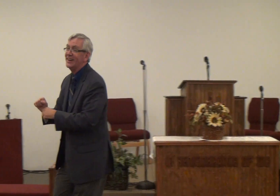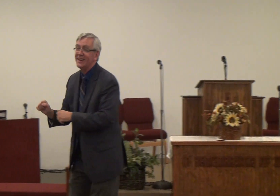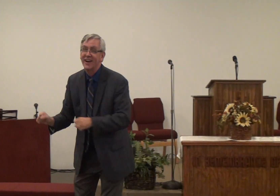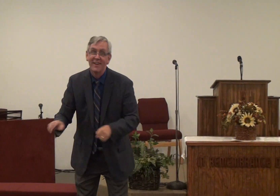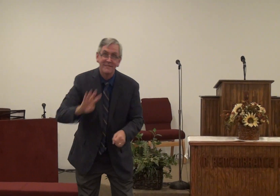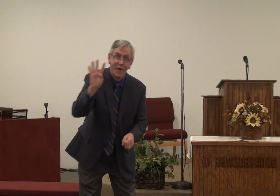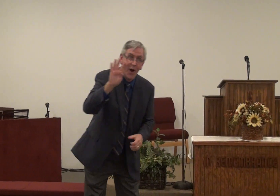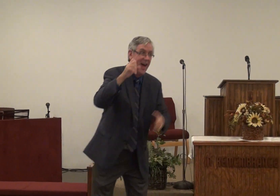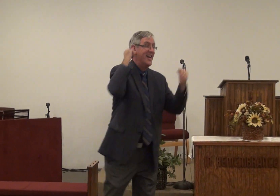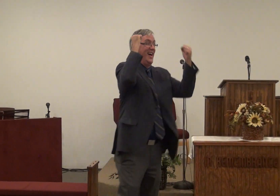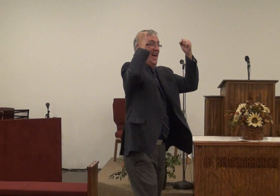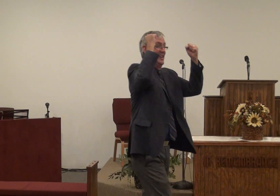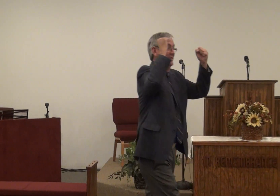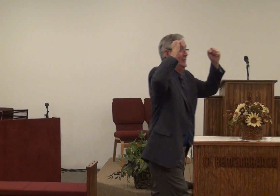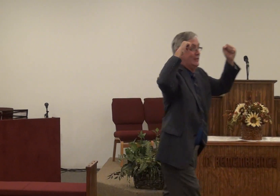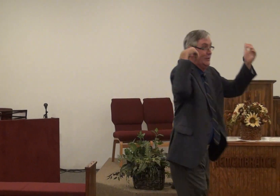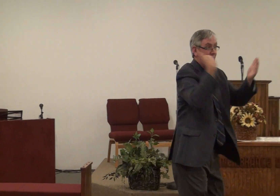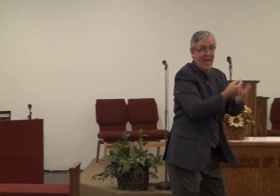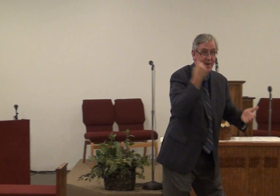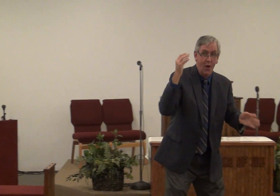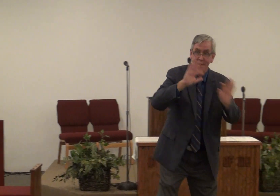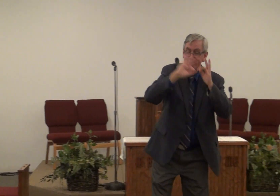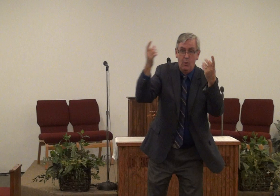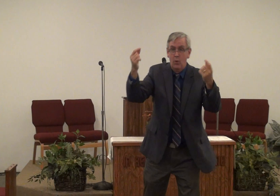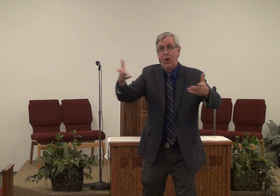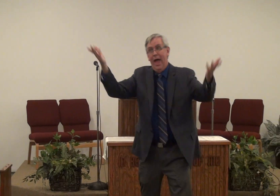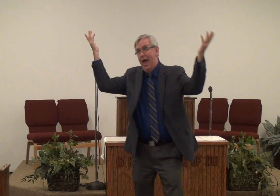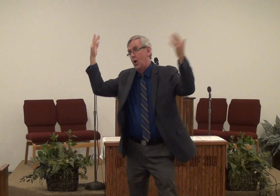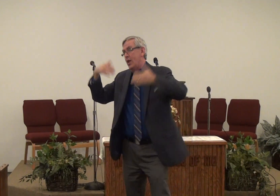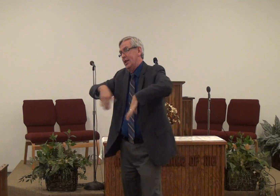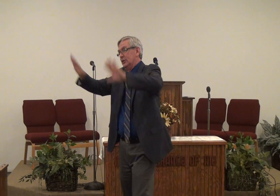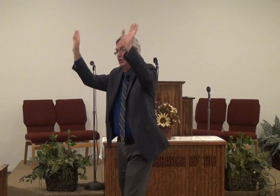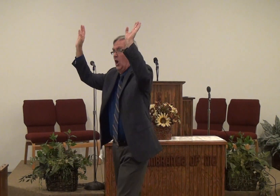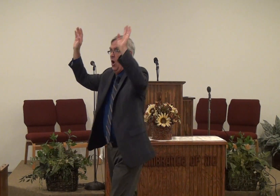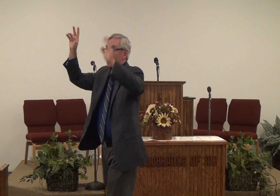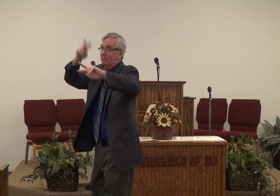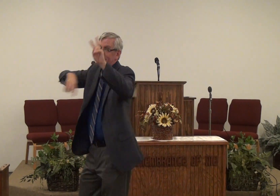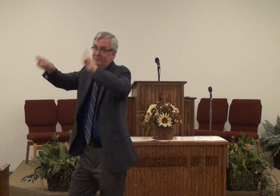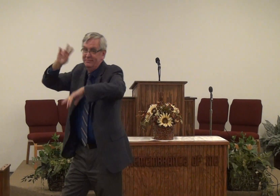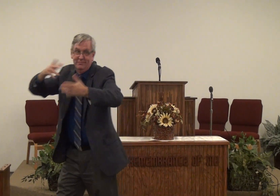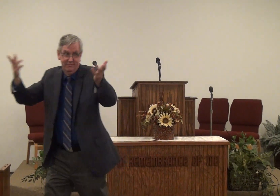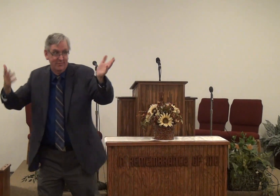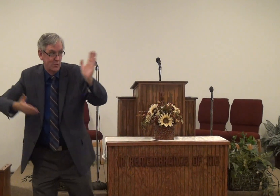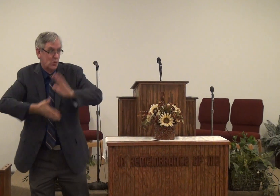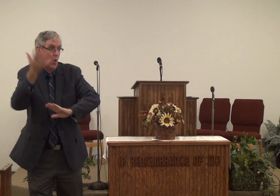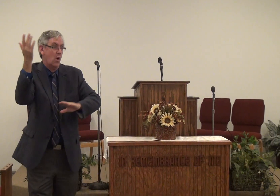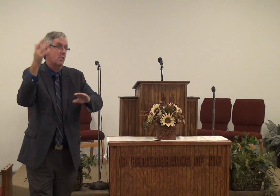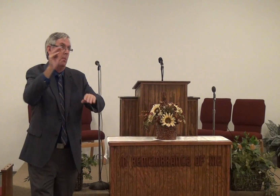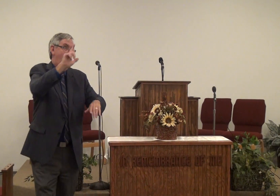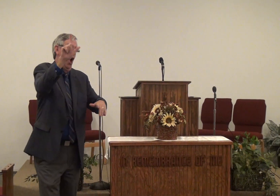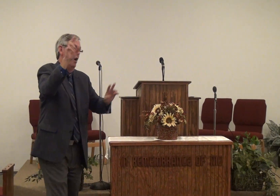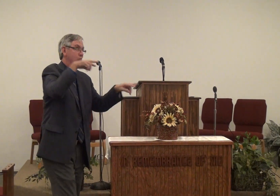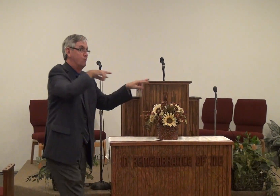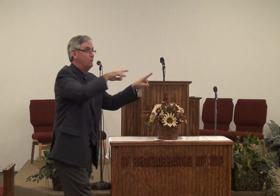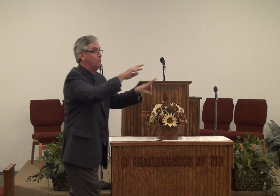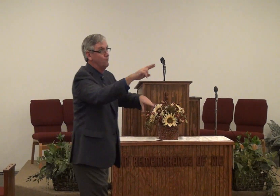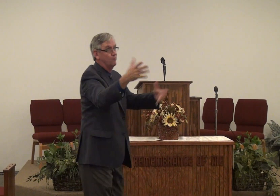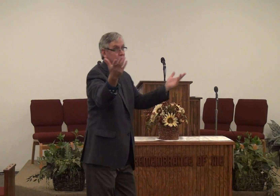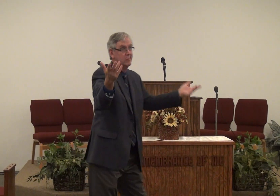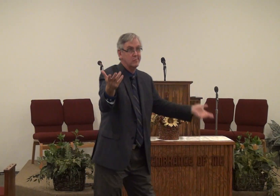go by, and 4 o'clock finally comes, and you go home, and let's do something with the family. I don't know, where are we going to go? Let's go down to the mall